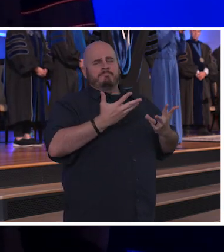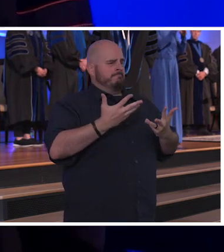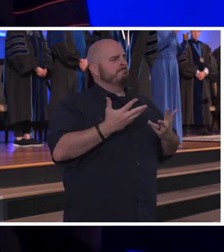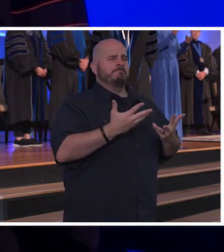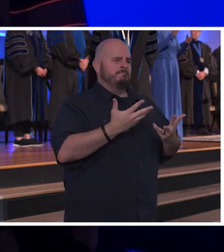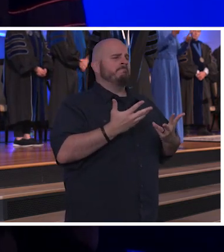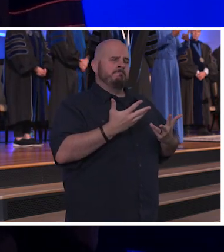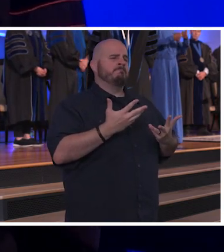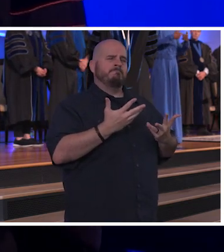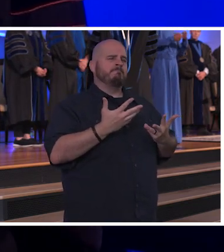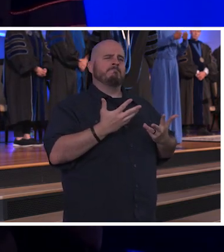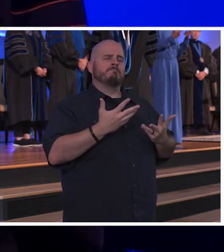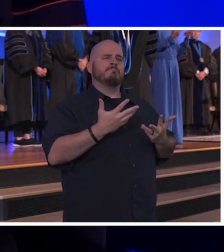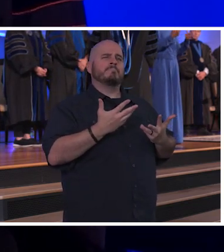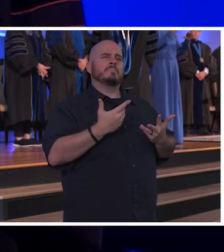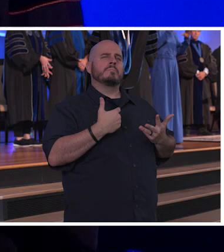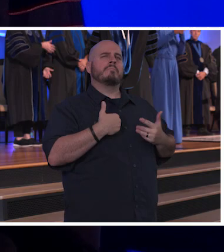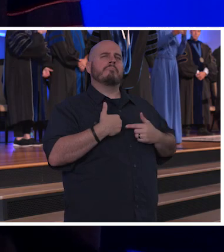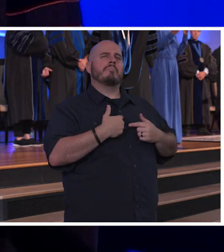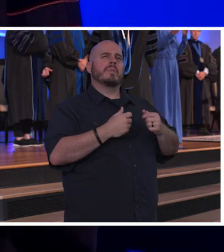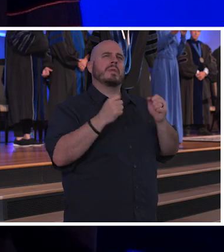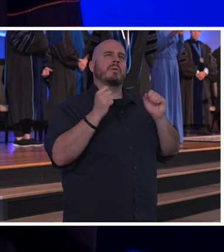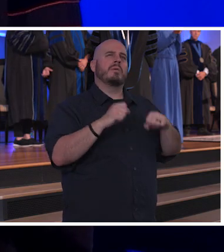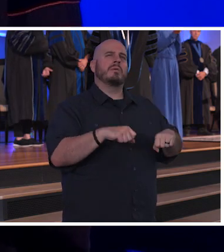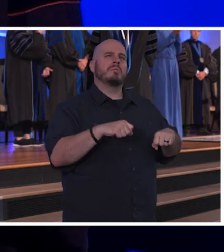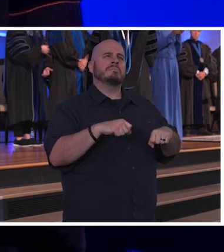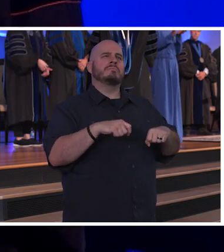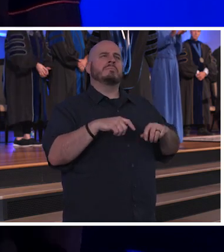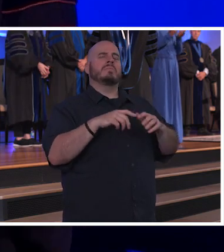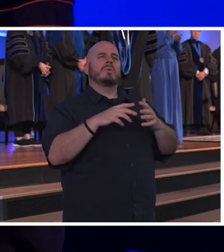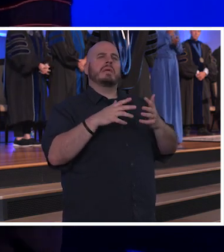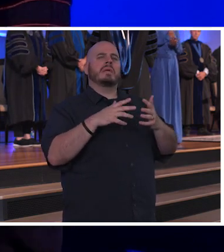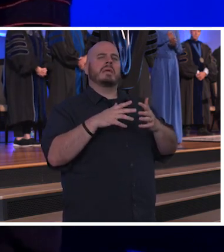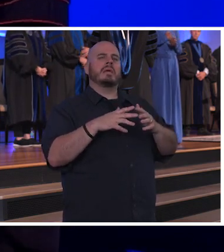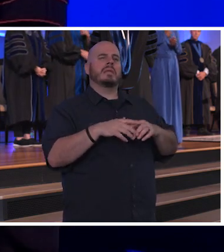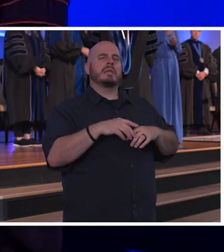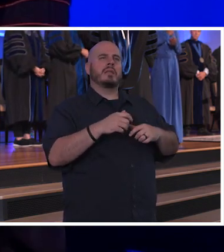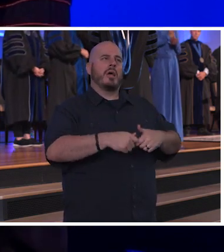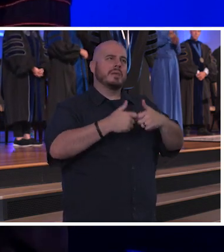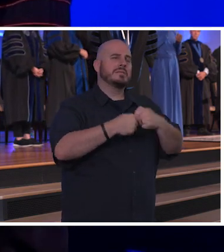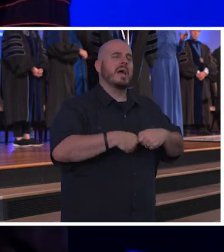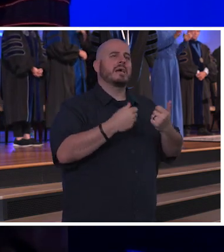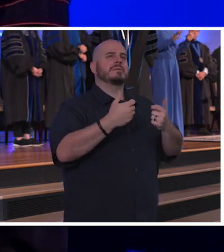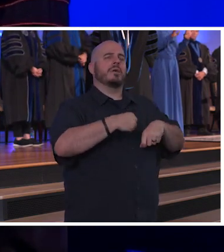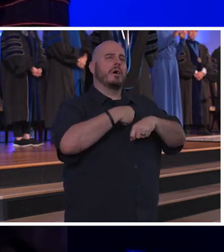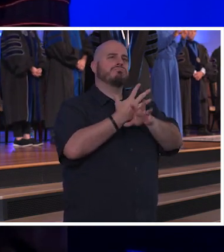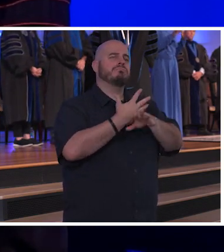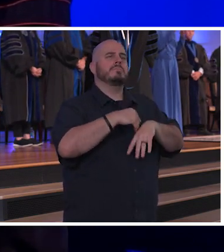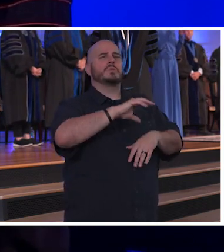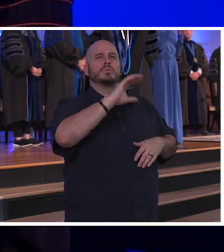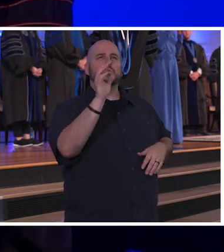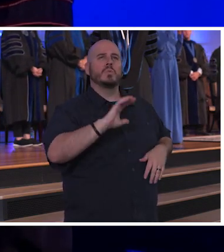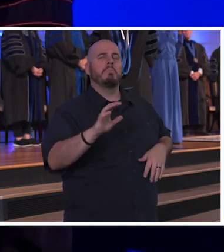We can get on text, we can Zoom, and we